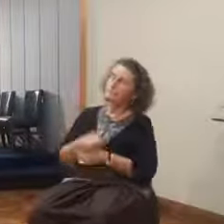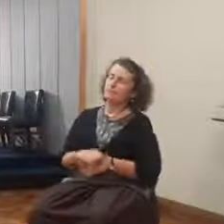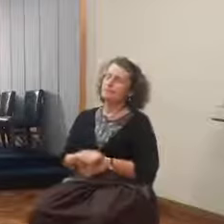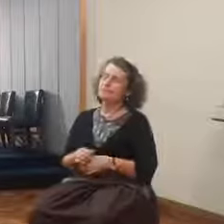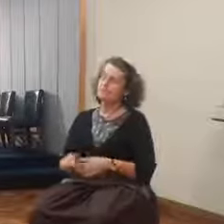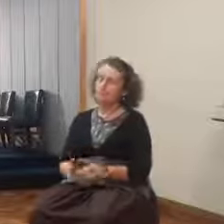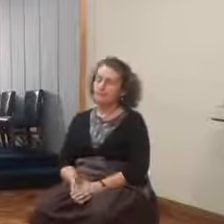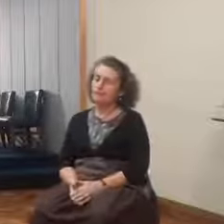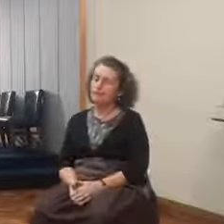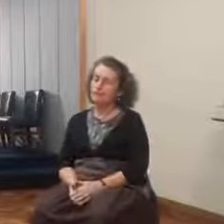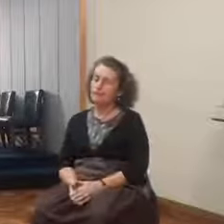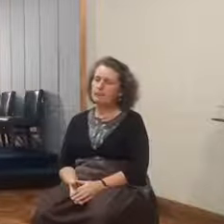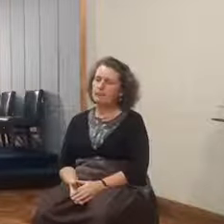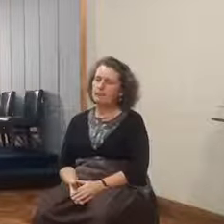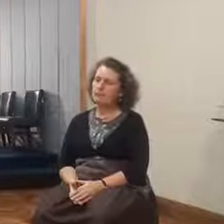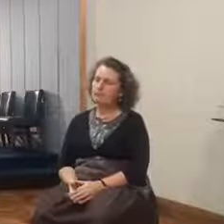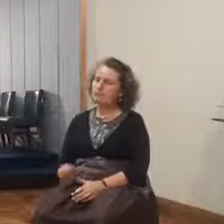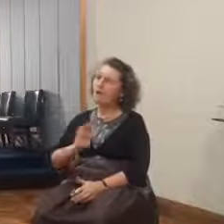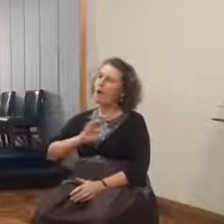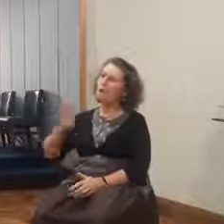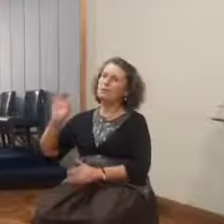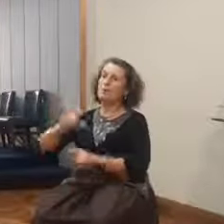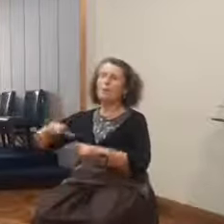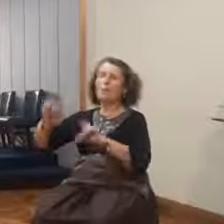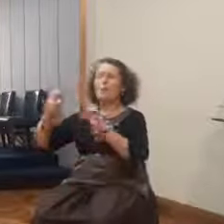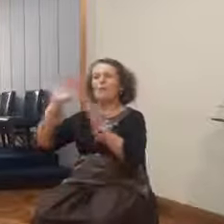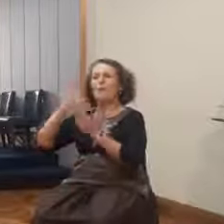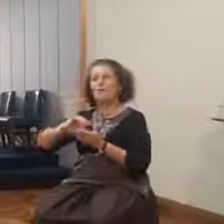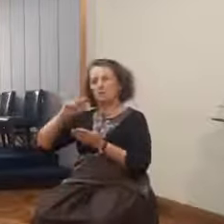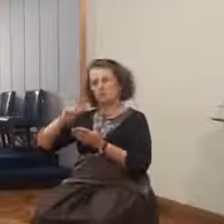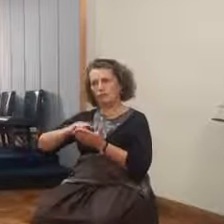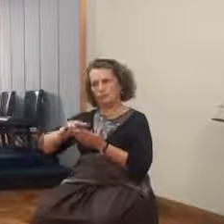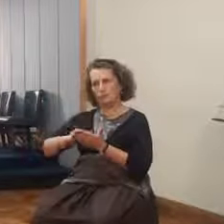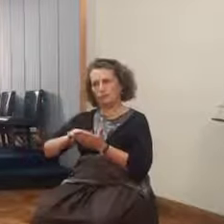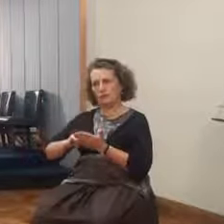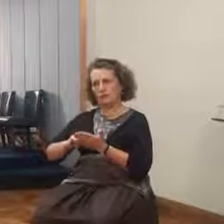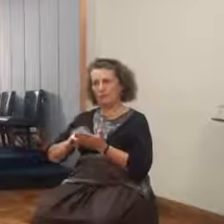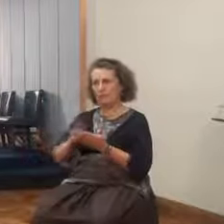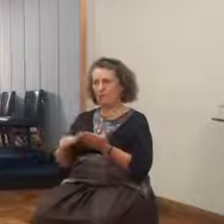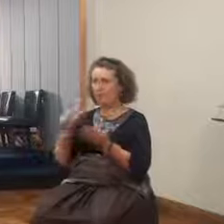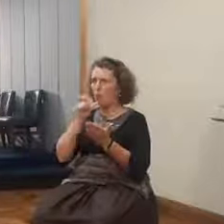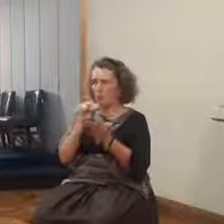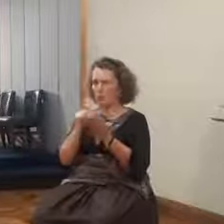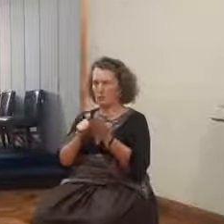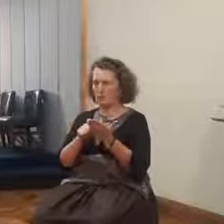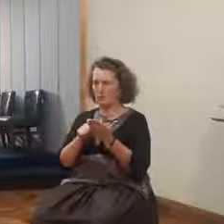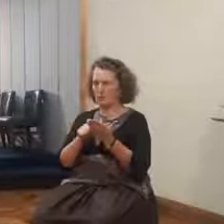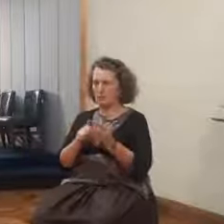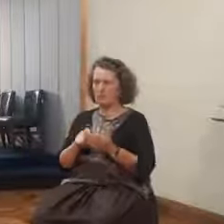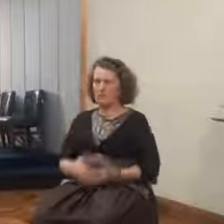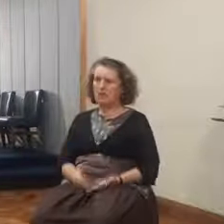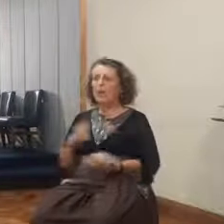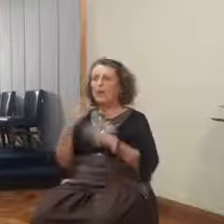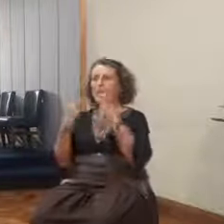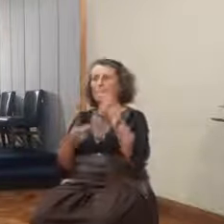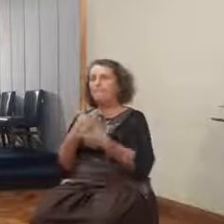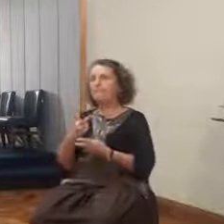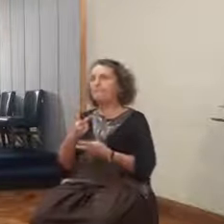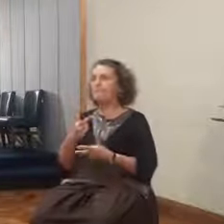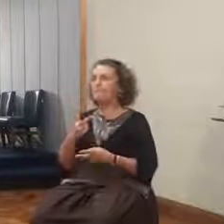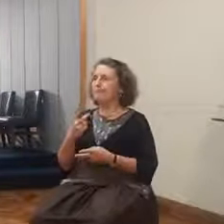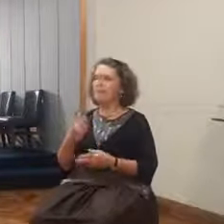And God, bless our understanding that portion of his word. Let's sing together based on the 119th